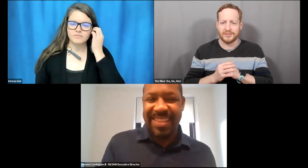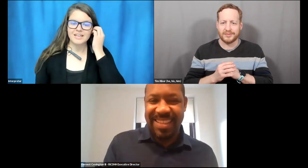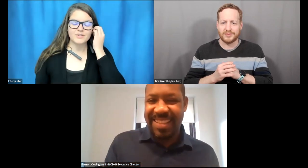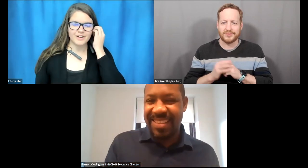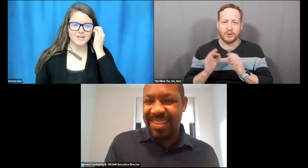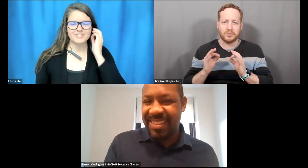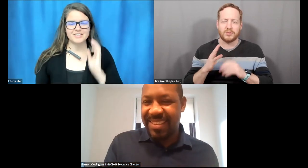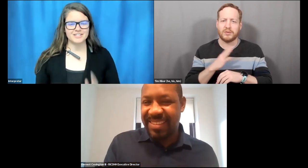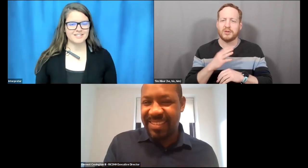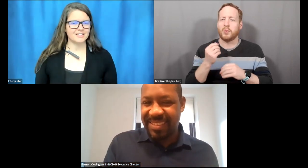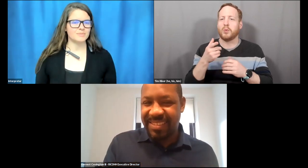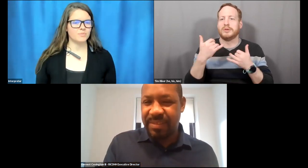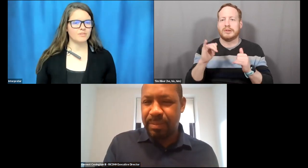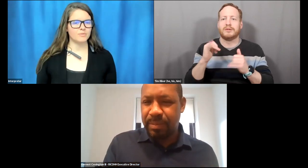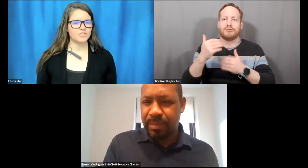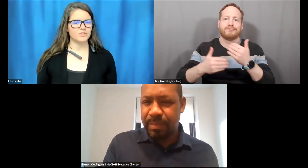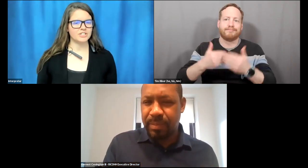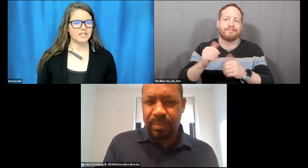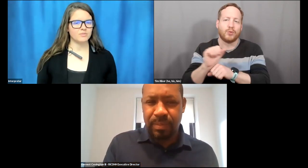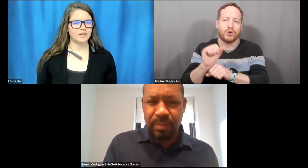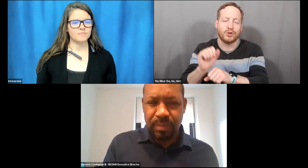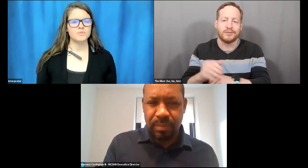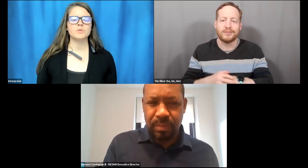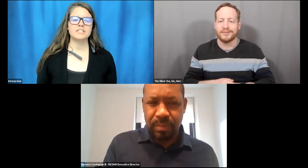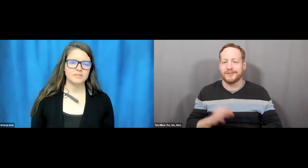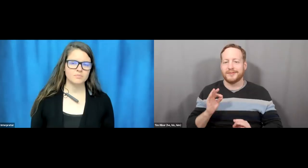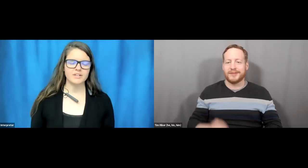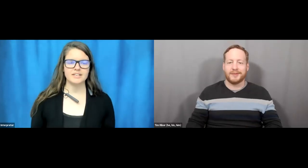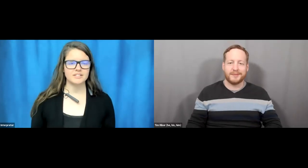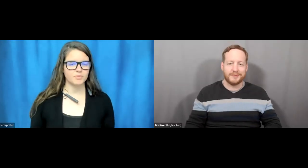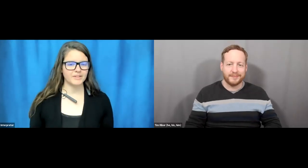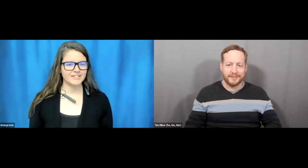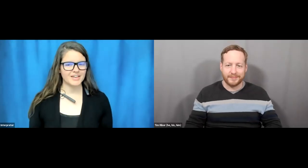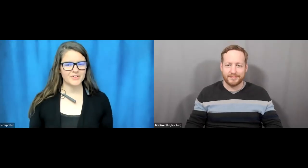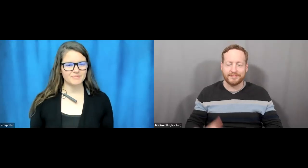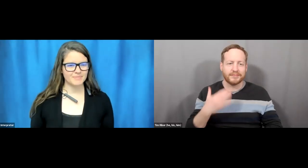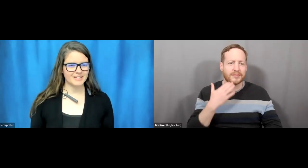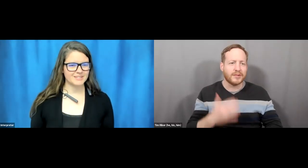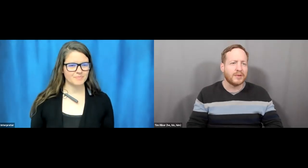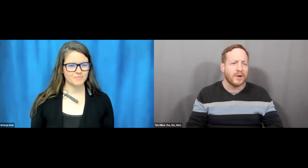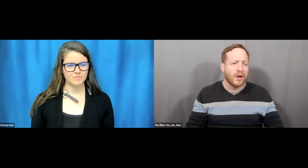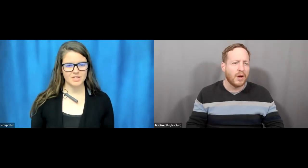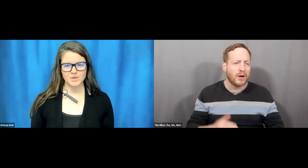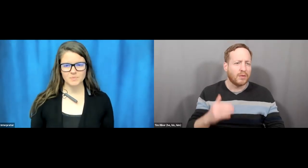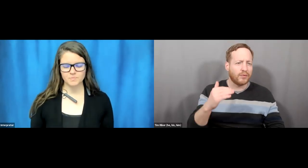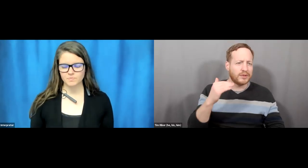Thank you very much. That's the information for Legislative Week. So we're still in process of putting that together. Yes. Thank you.